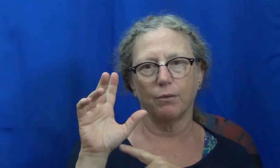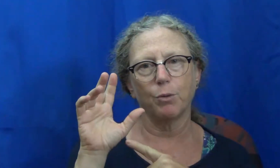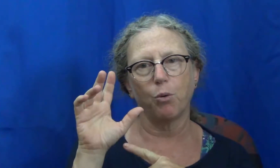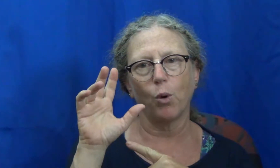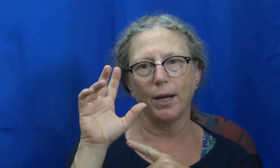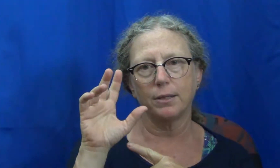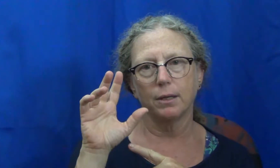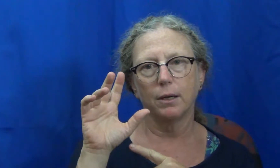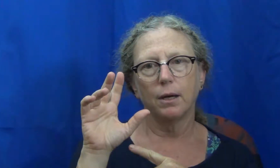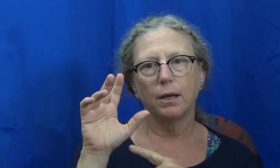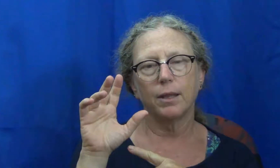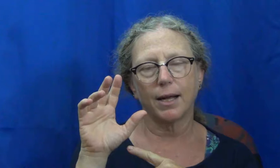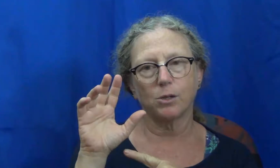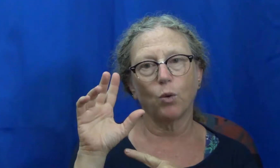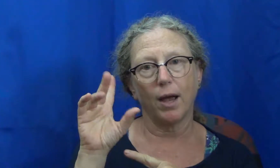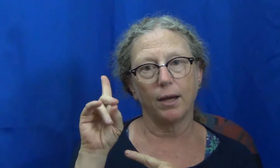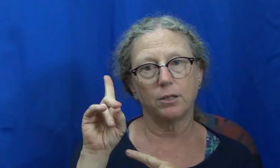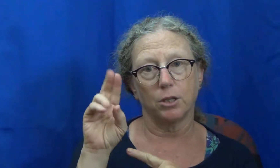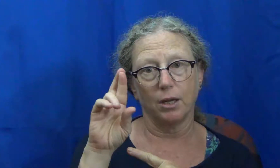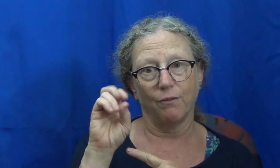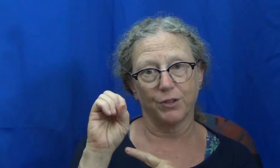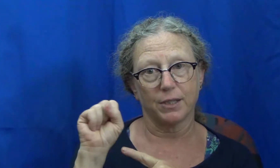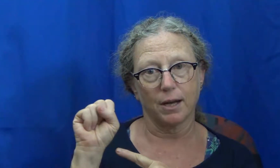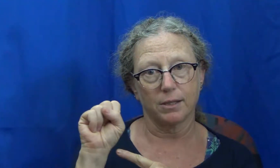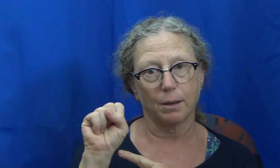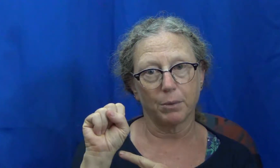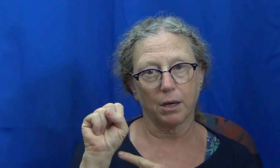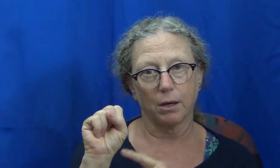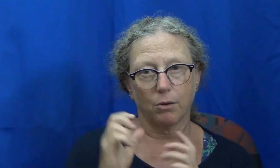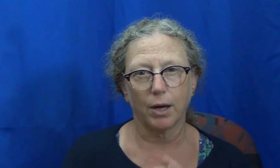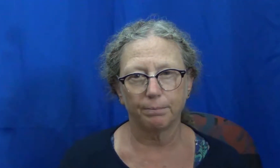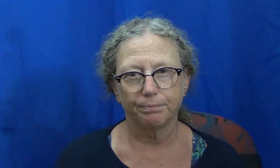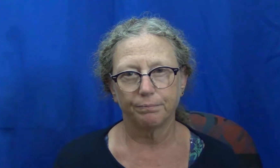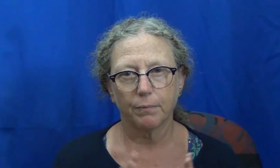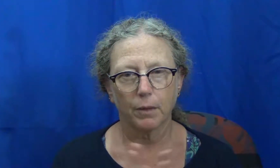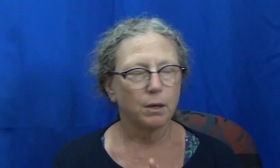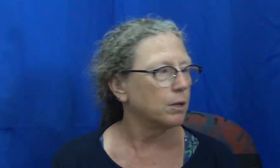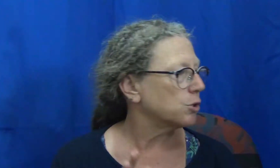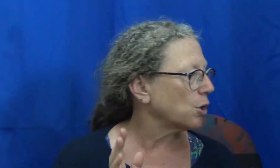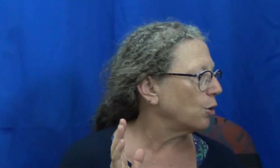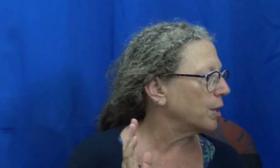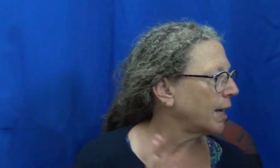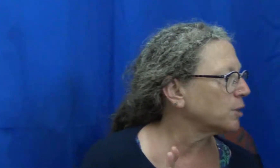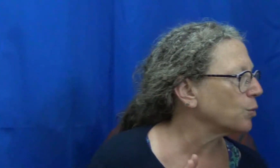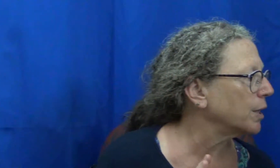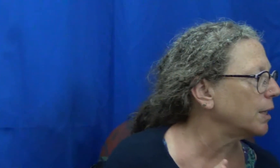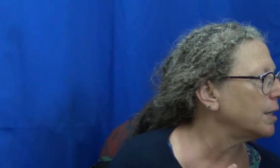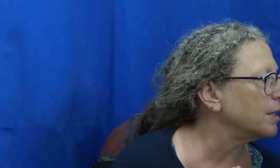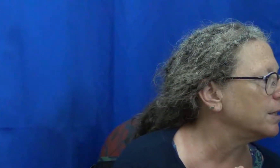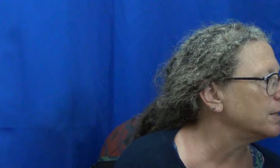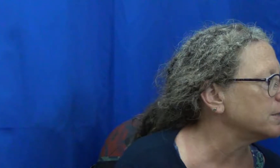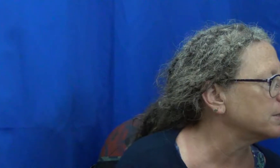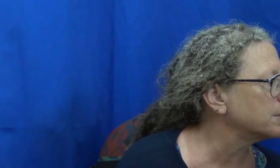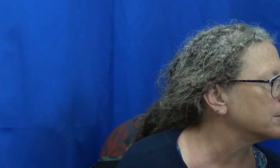you point, that's a way to emphasize something. Okay? So the next one is